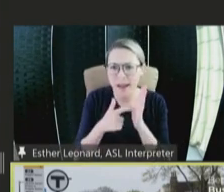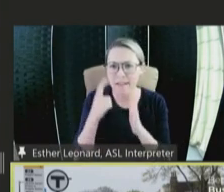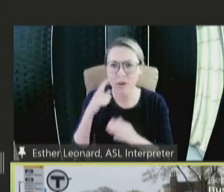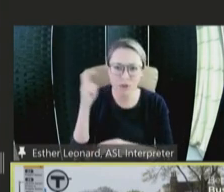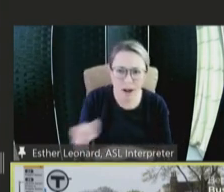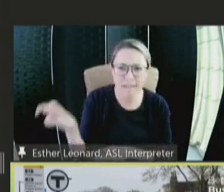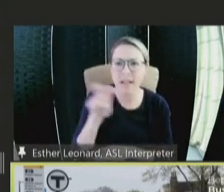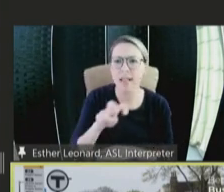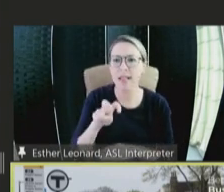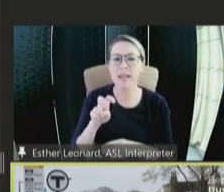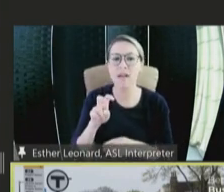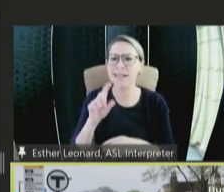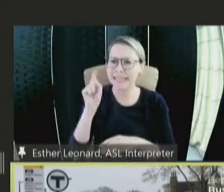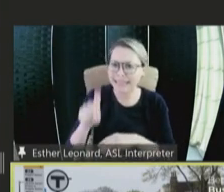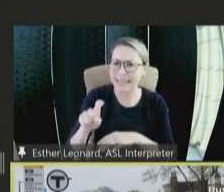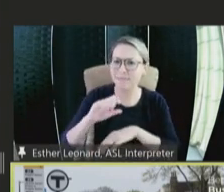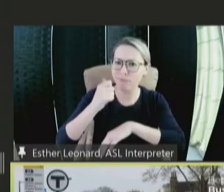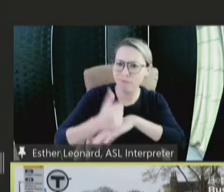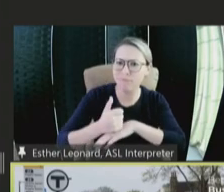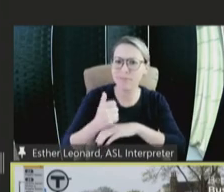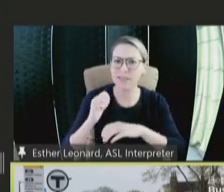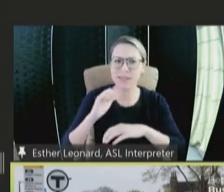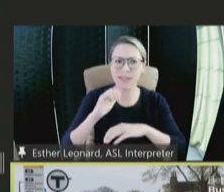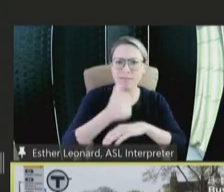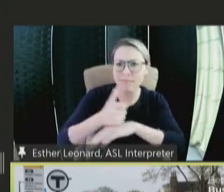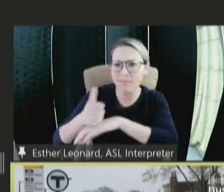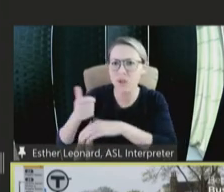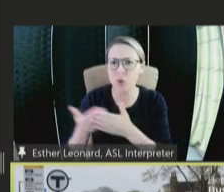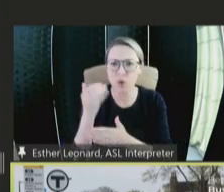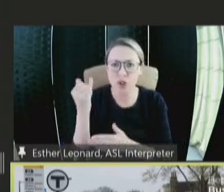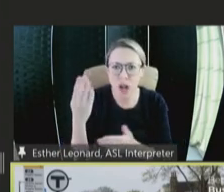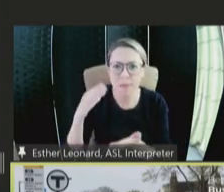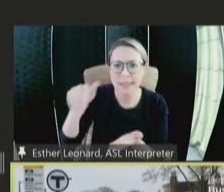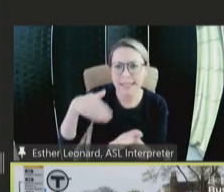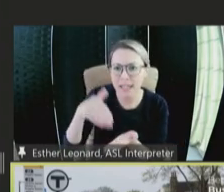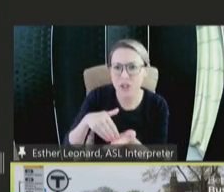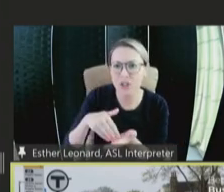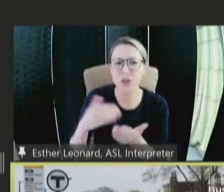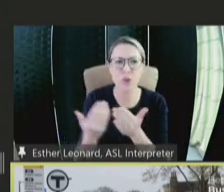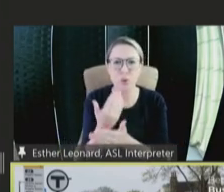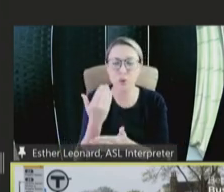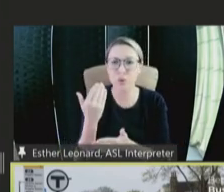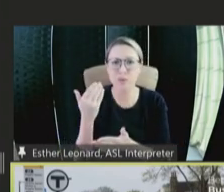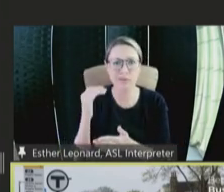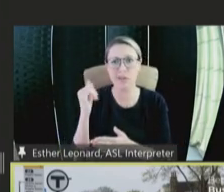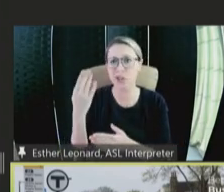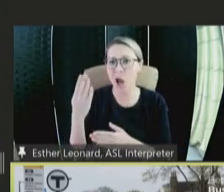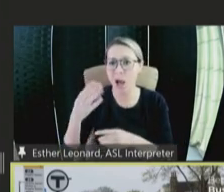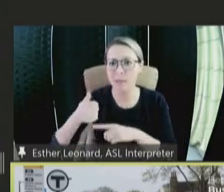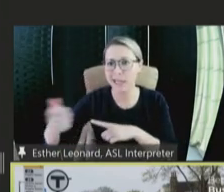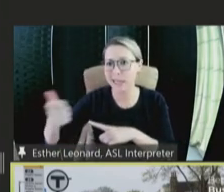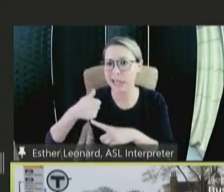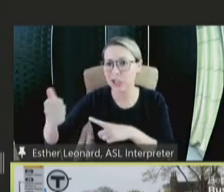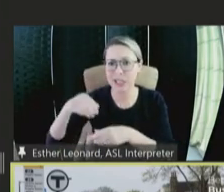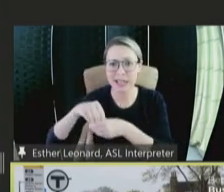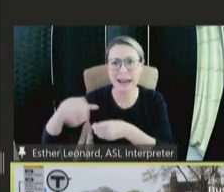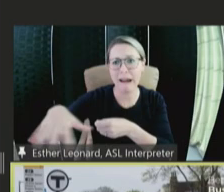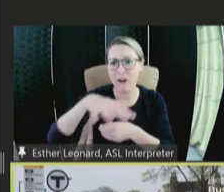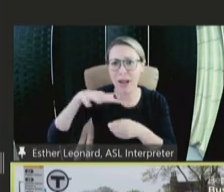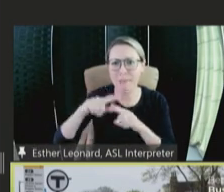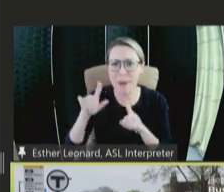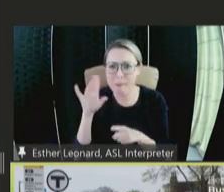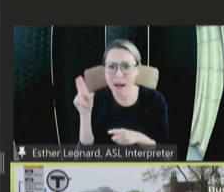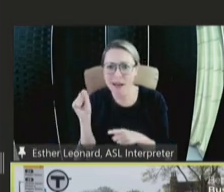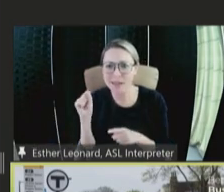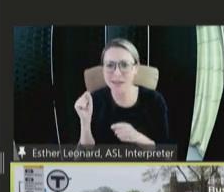the creation of new job centers and new destinations in the region that are not necessarily well served by public